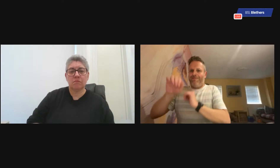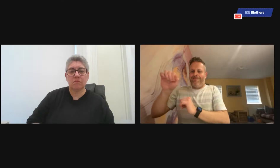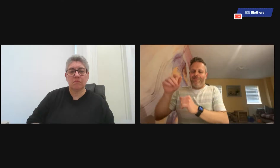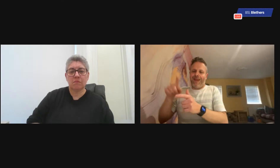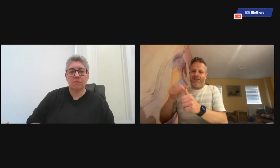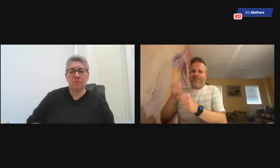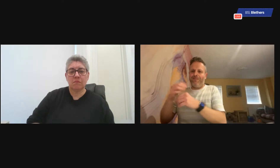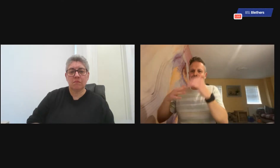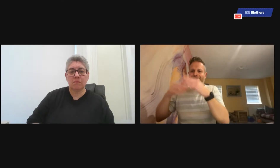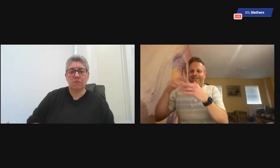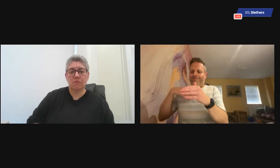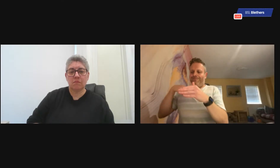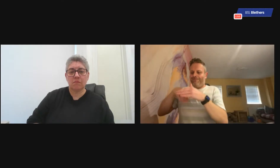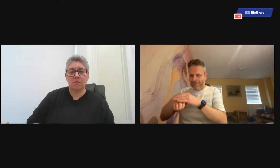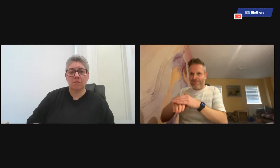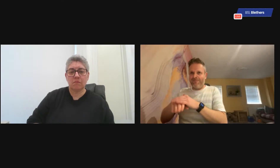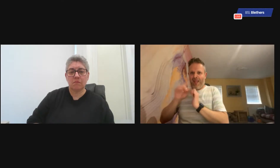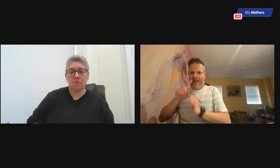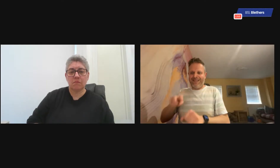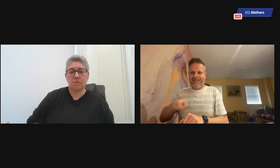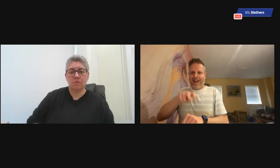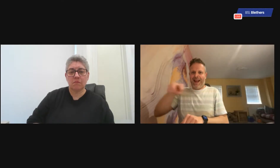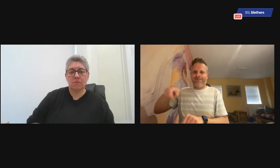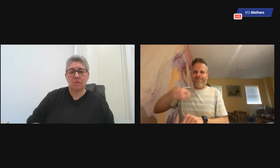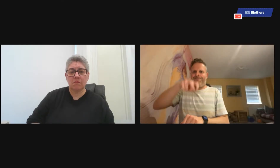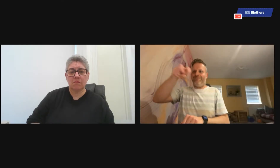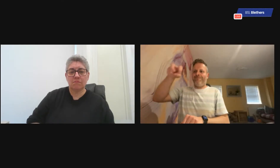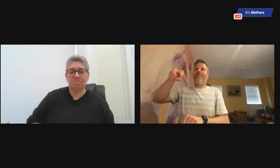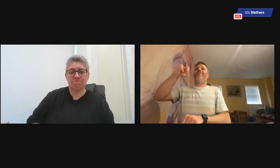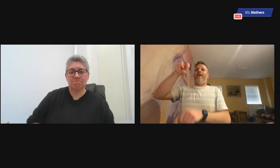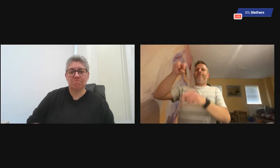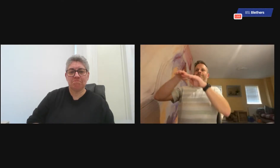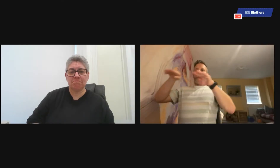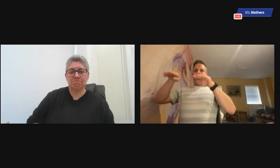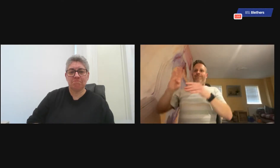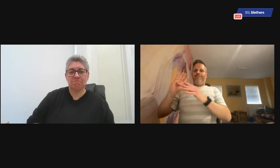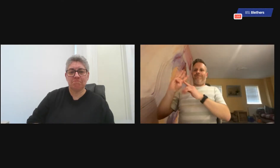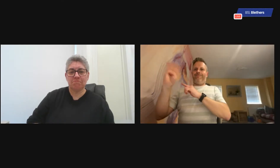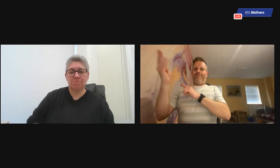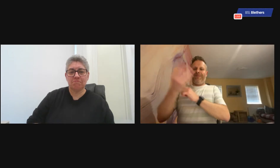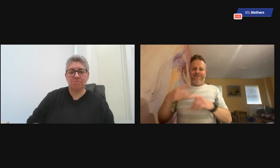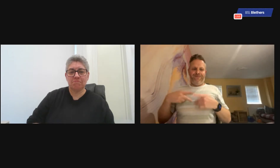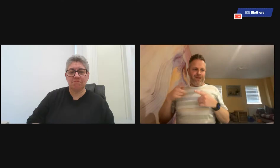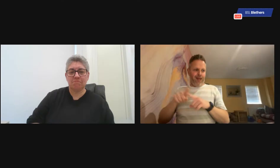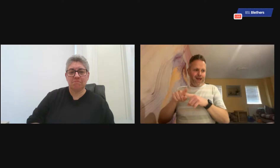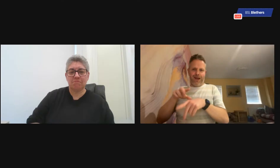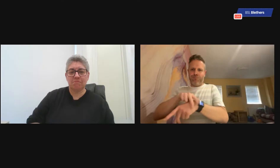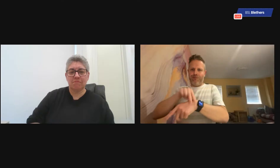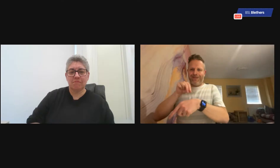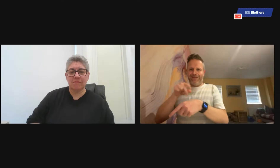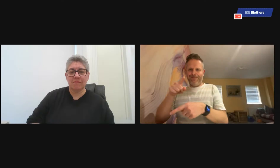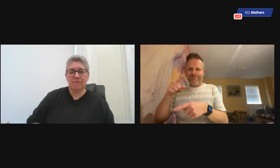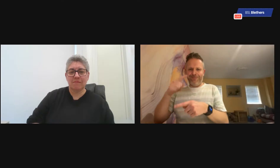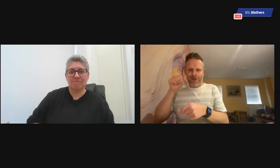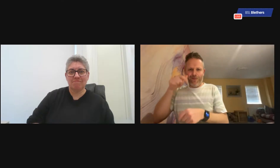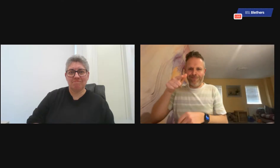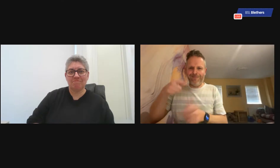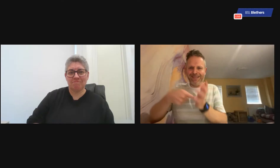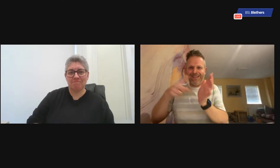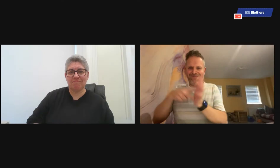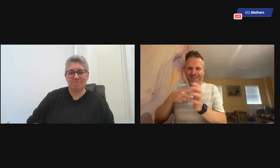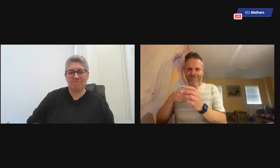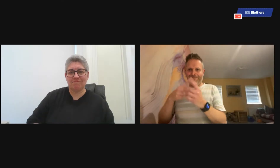experiences around the table. And yeah, I went into the agency building, I remember, up the stairs and into the